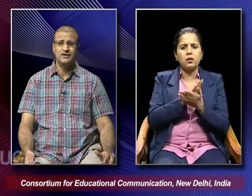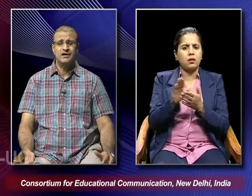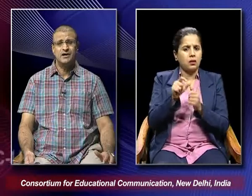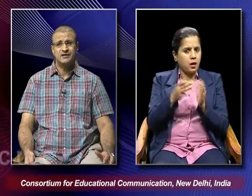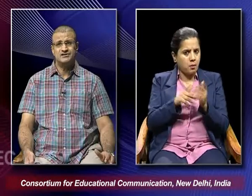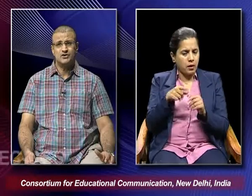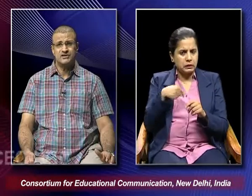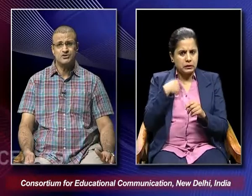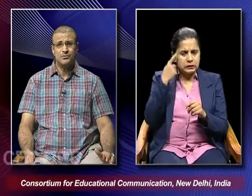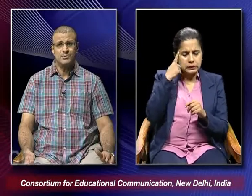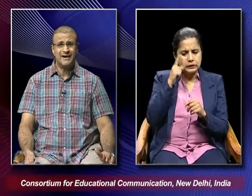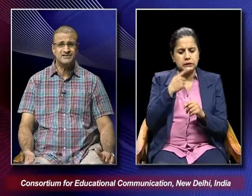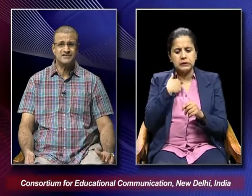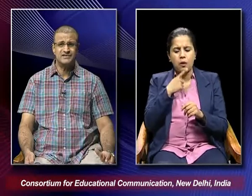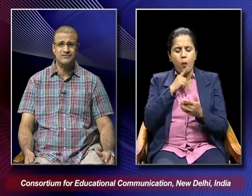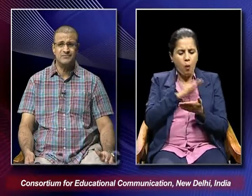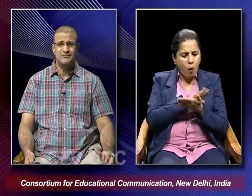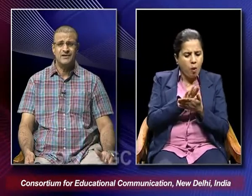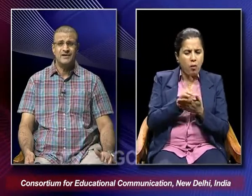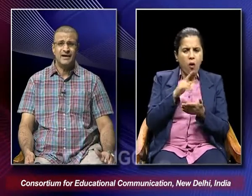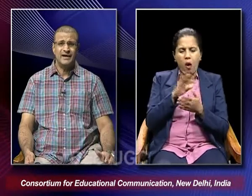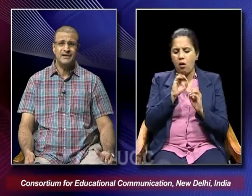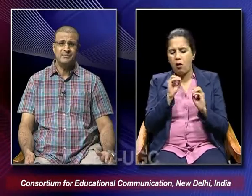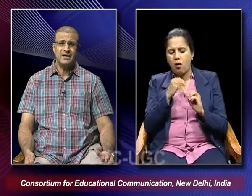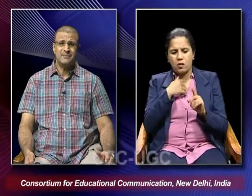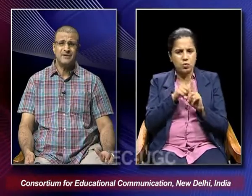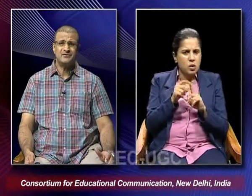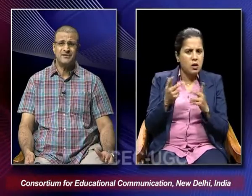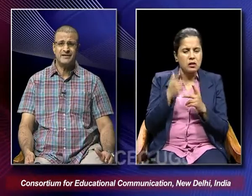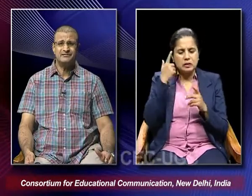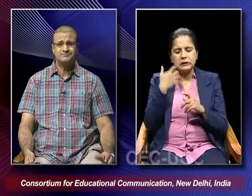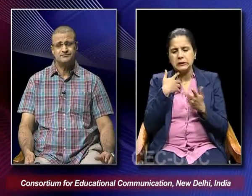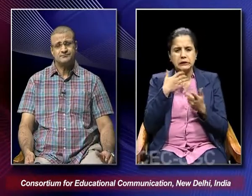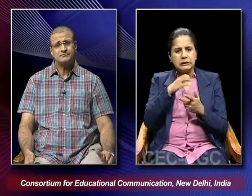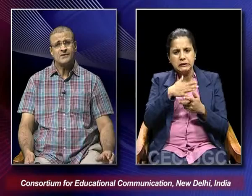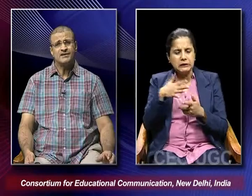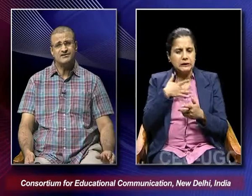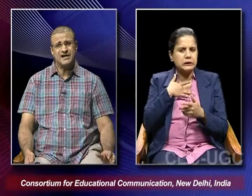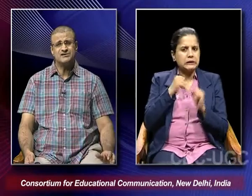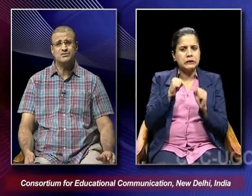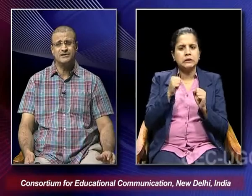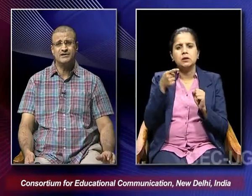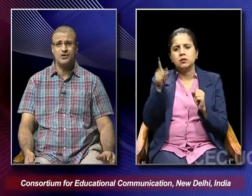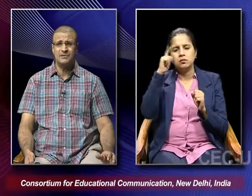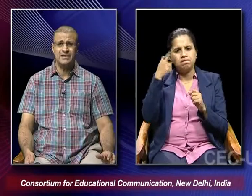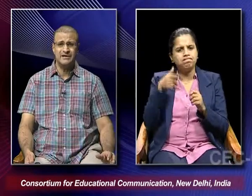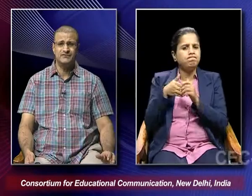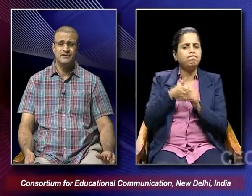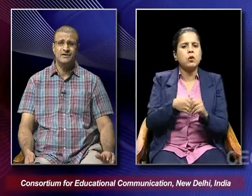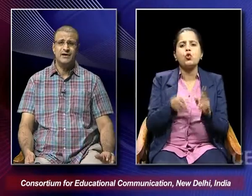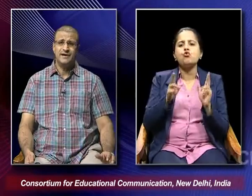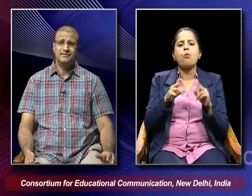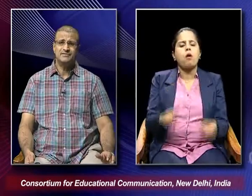of dishonest compromises in the film, and apart from that, he tries to lead a normal